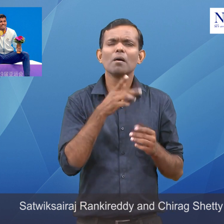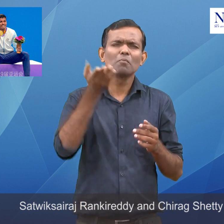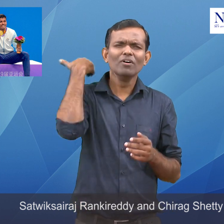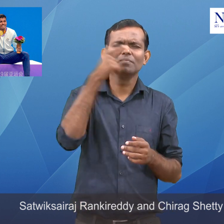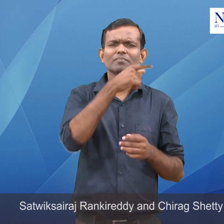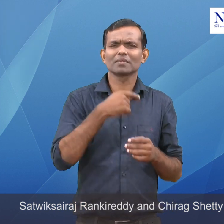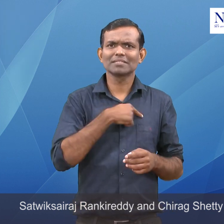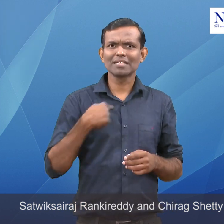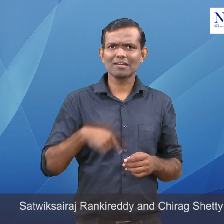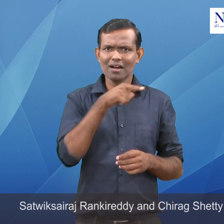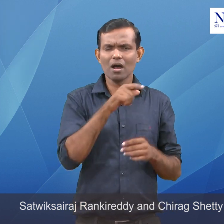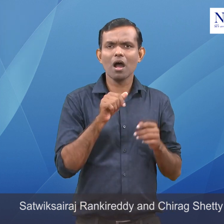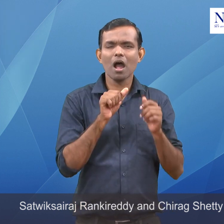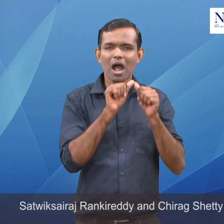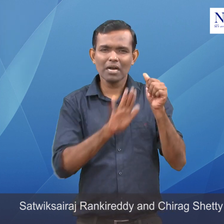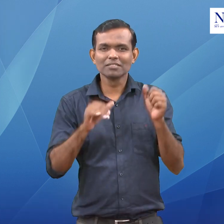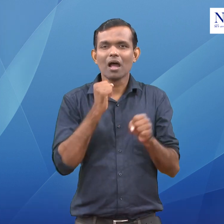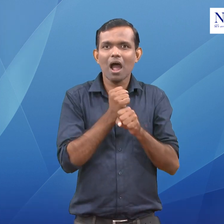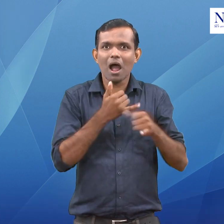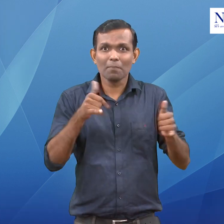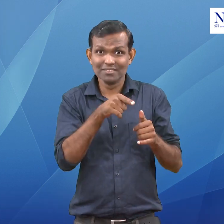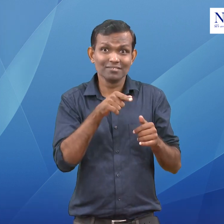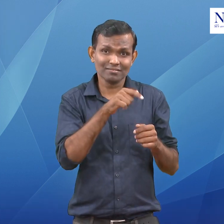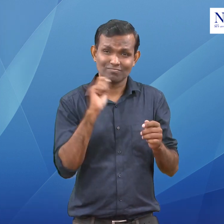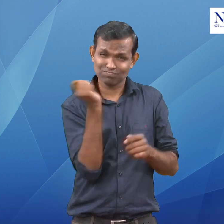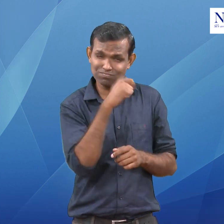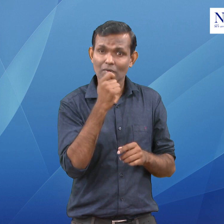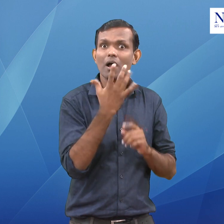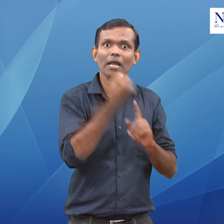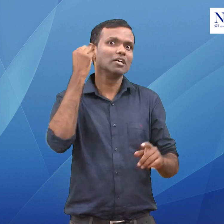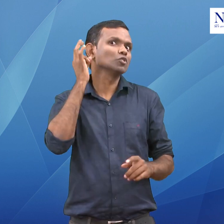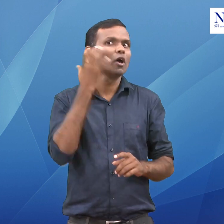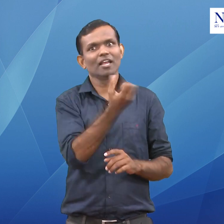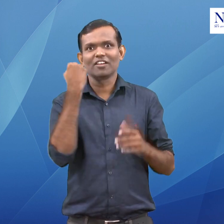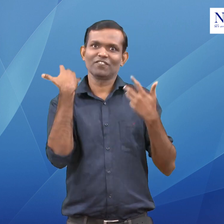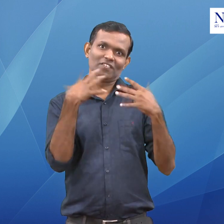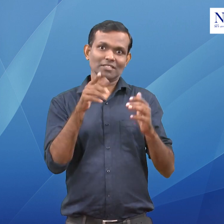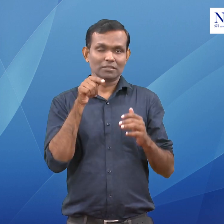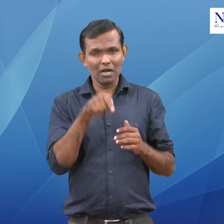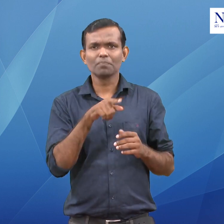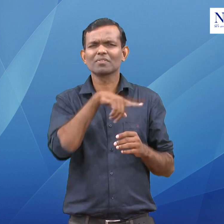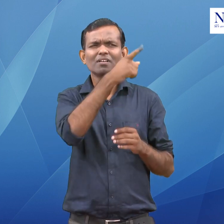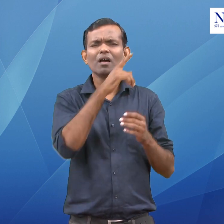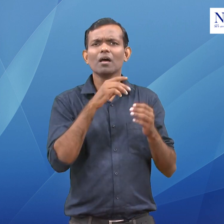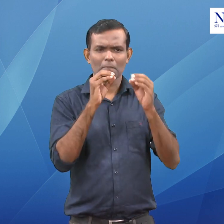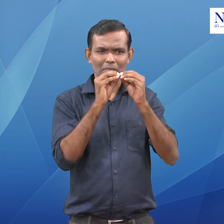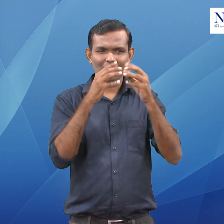its gold medal winning feat at the Asian Games recently. Satvik and Chirag earned India's first ever badminton gold